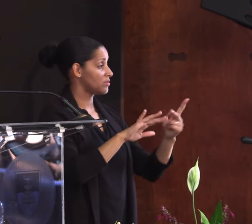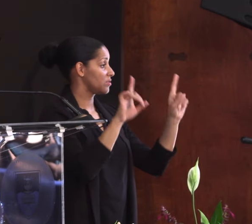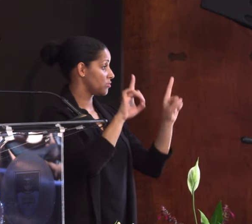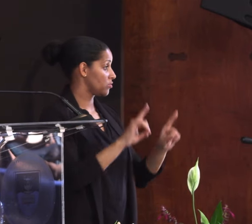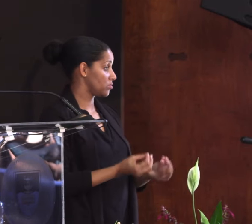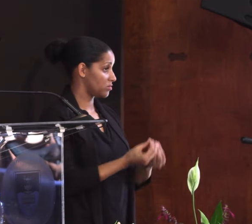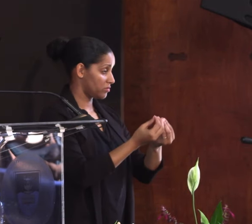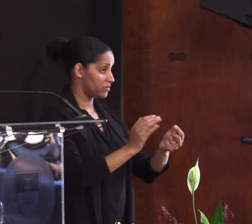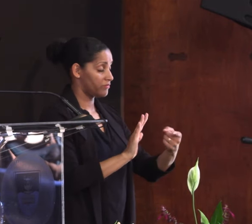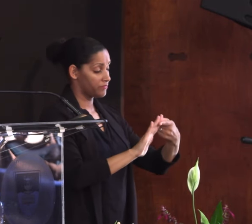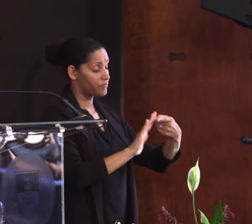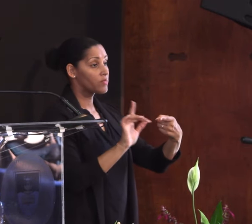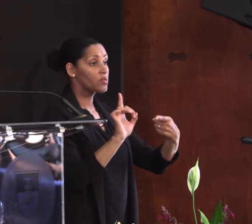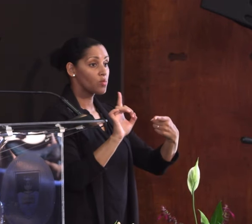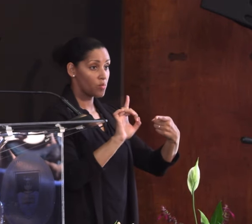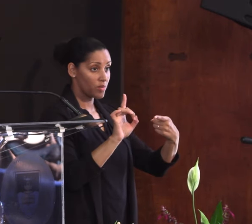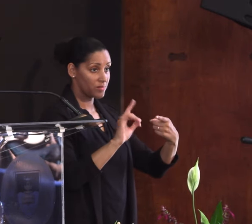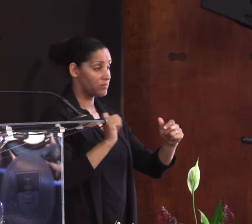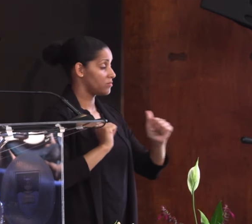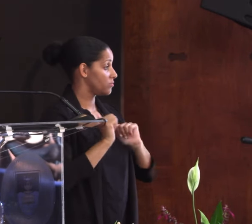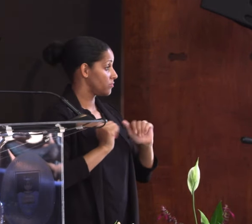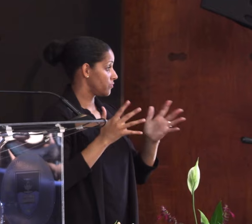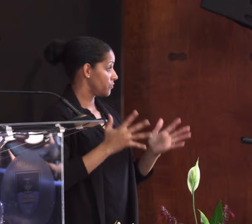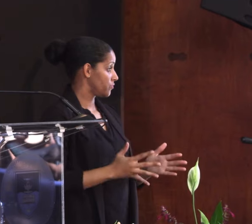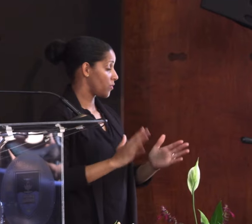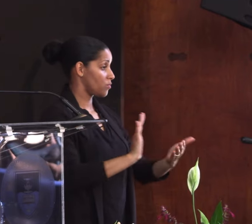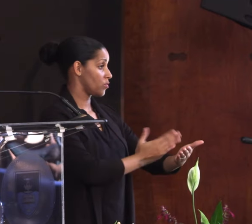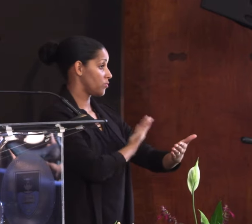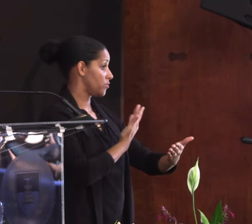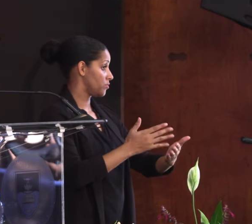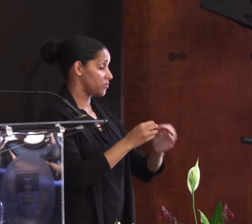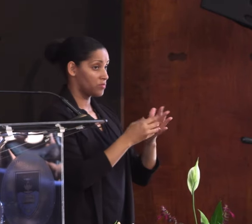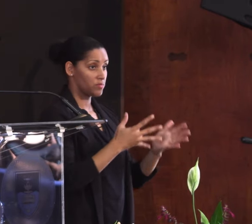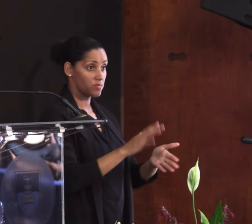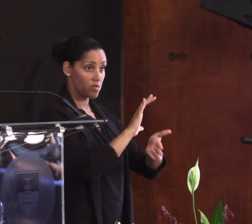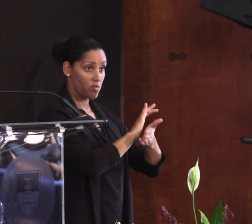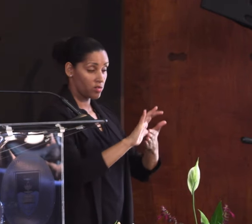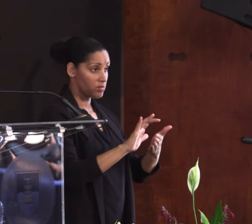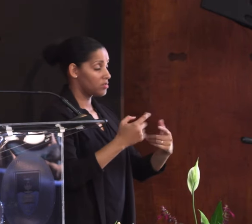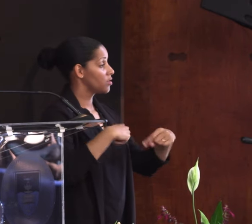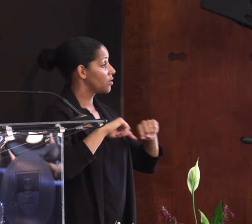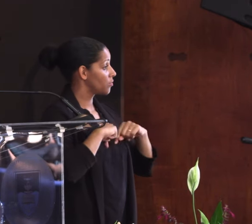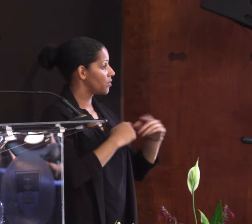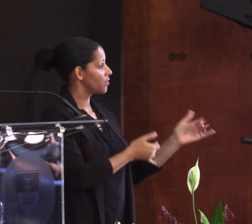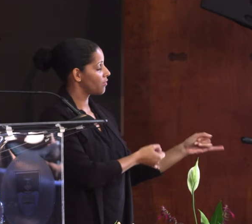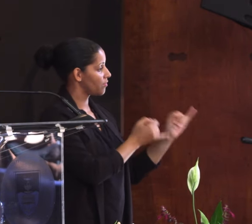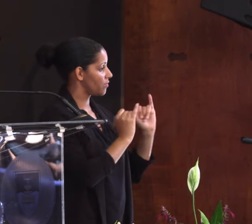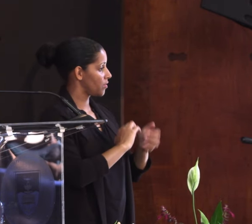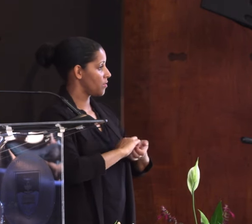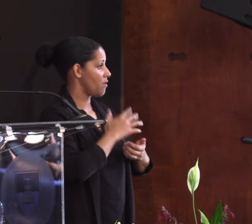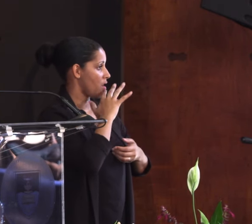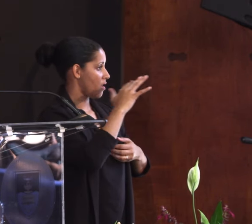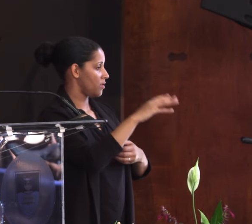The first will be a performance by students from the College of Music. And so I'm delighted to invite soprano Molly